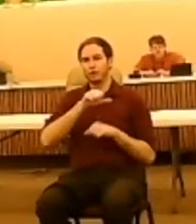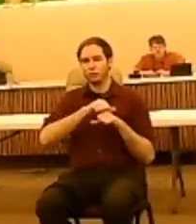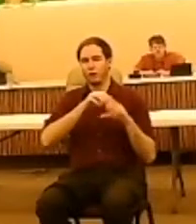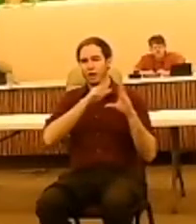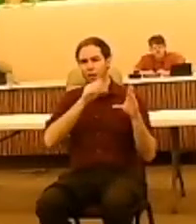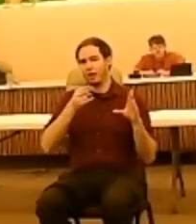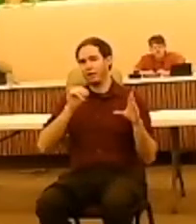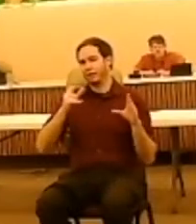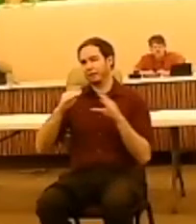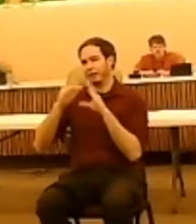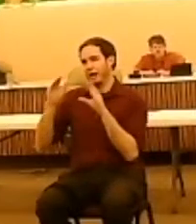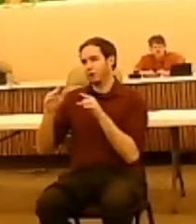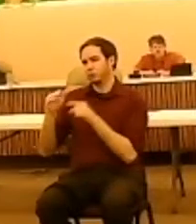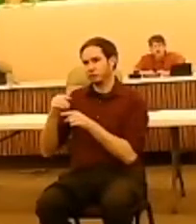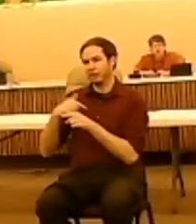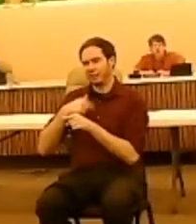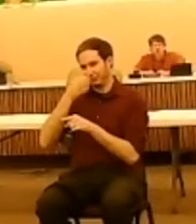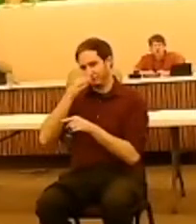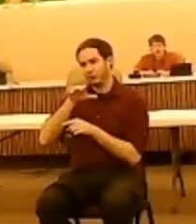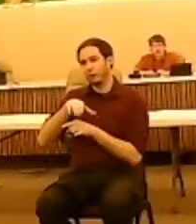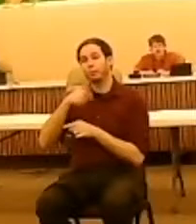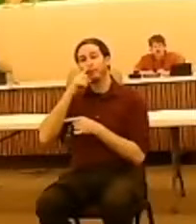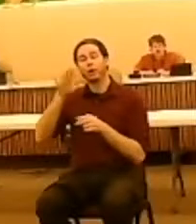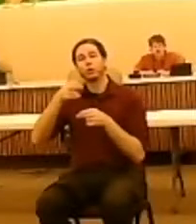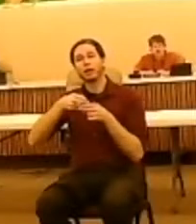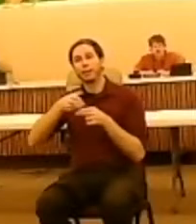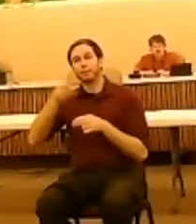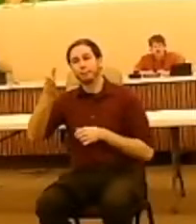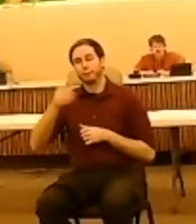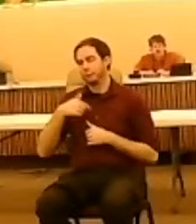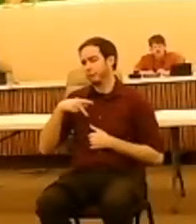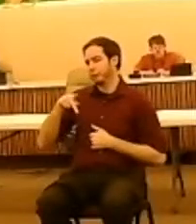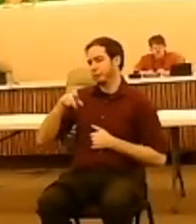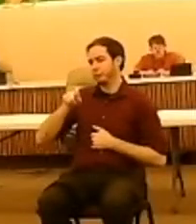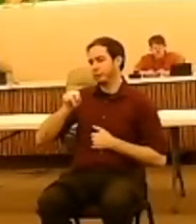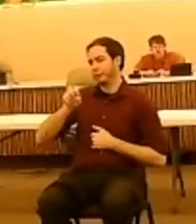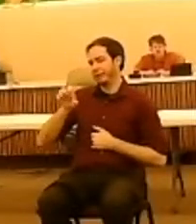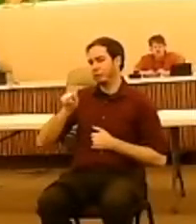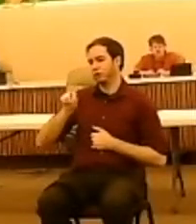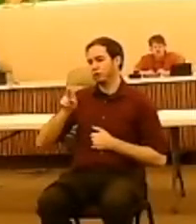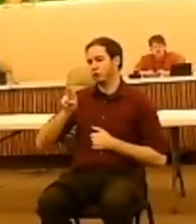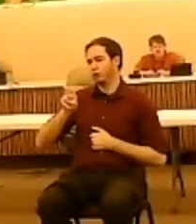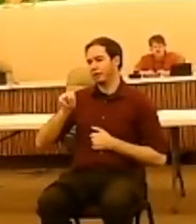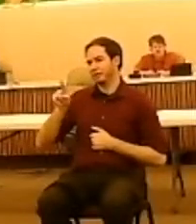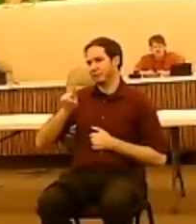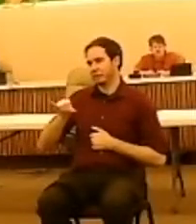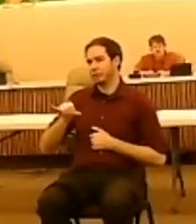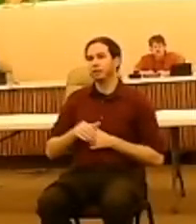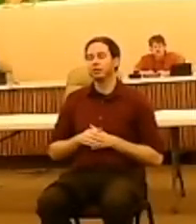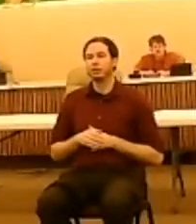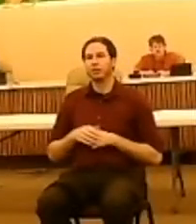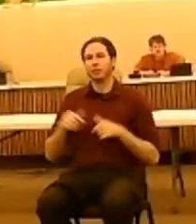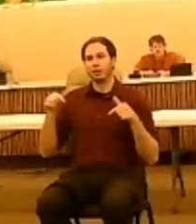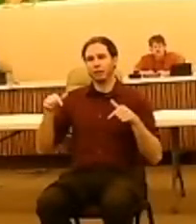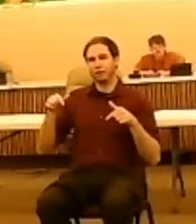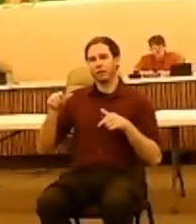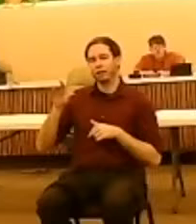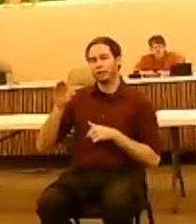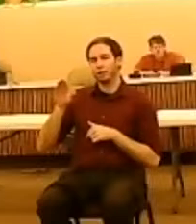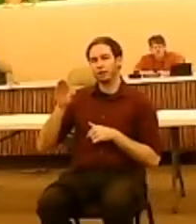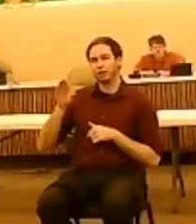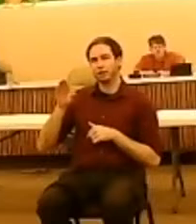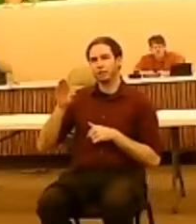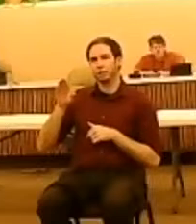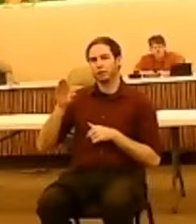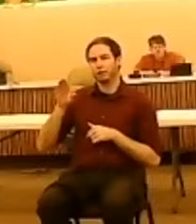House, Terenzi's. Could you state your name, please, for the Pete minutes? Terenzi. Thank you. This berm that they have coming